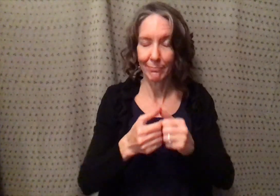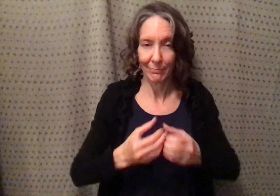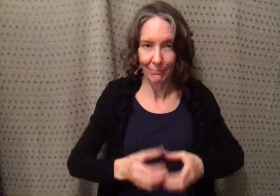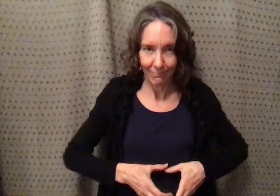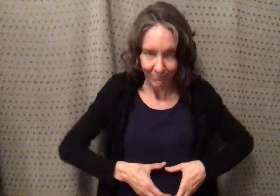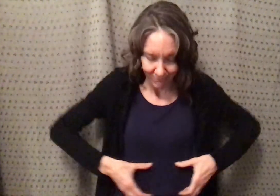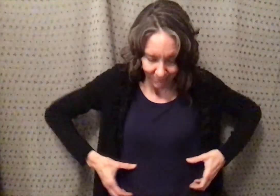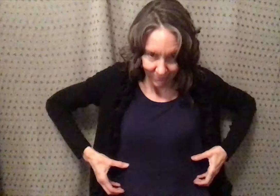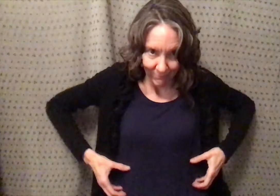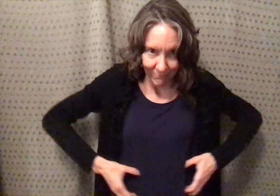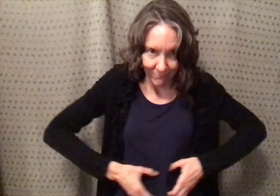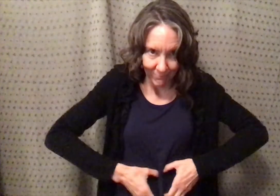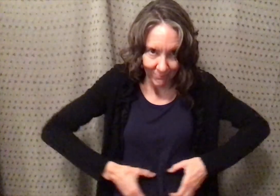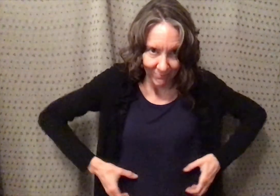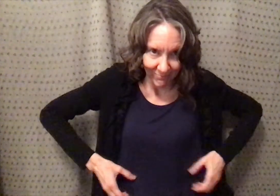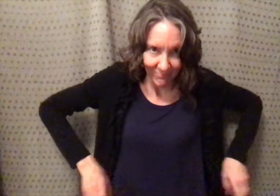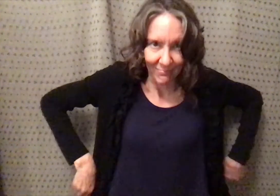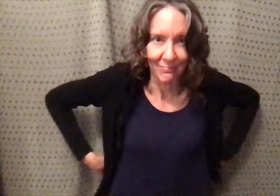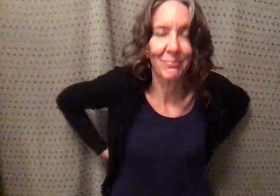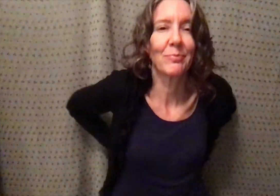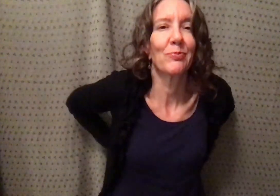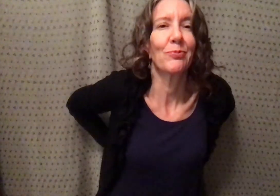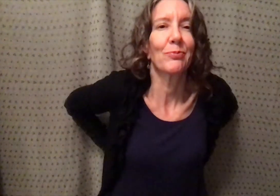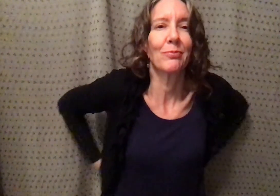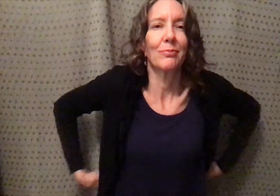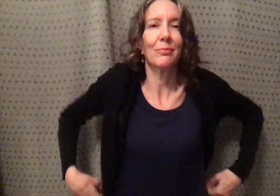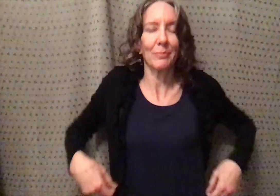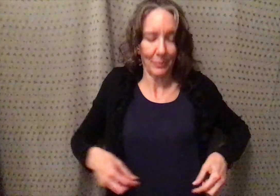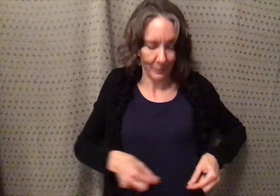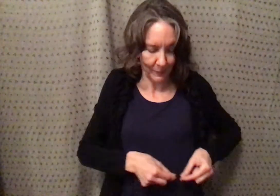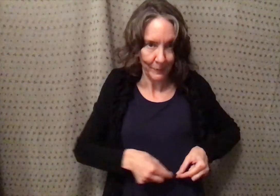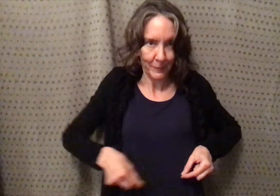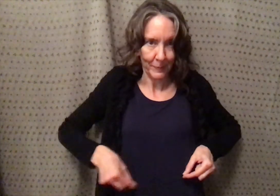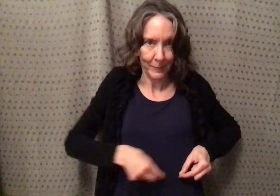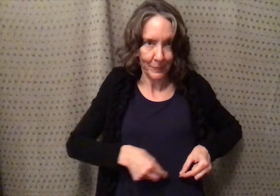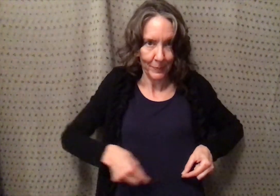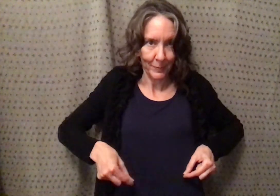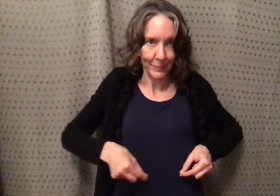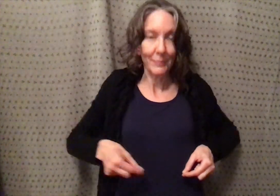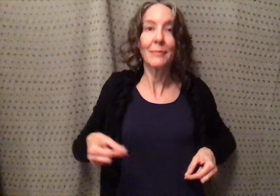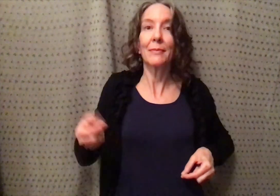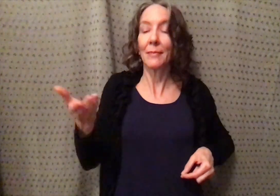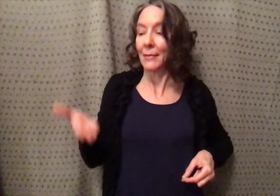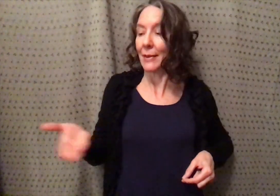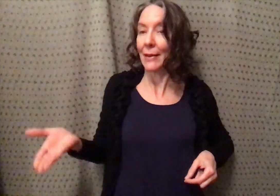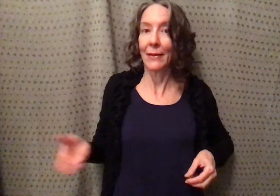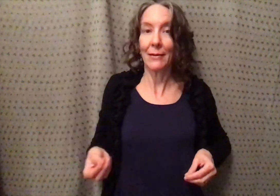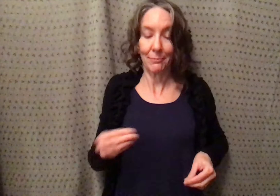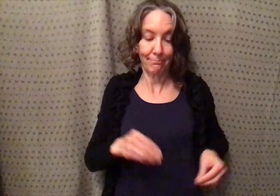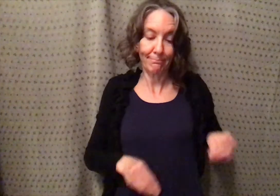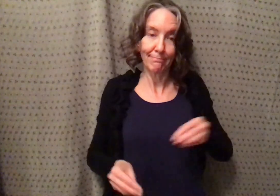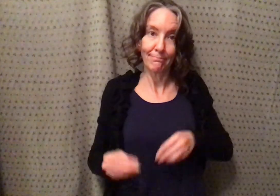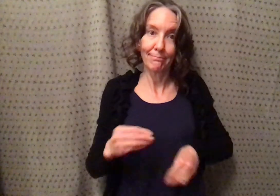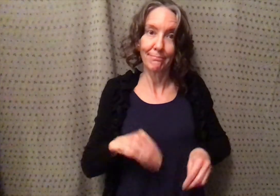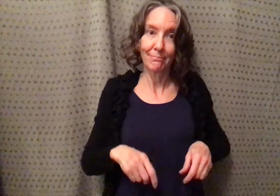How do you wear it? Around the waist, it latches in the back, it has a zipper in the front, and there are things you can put in